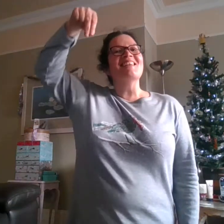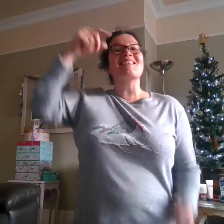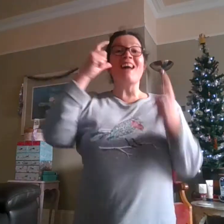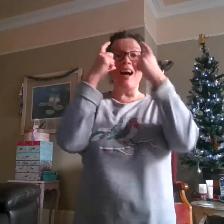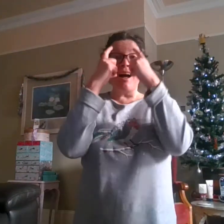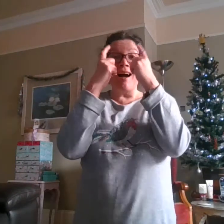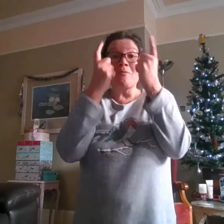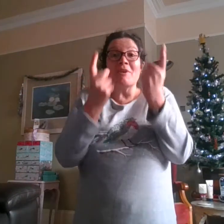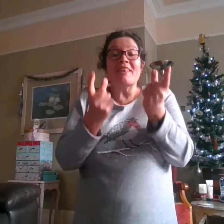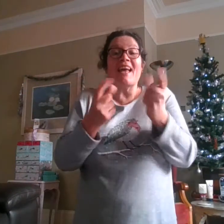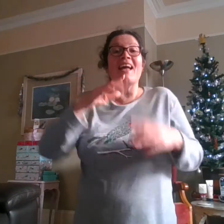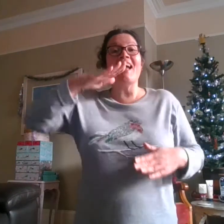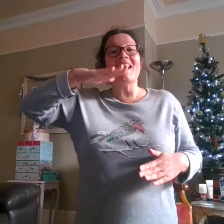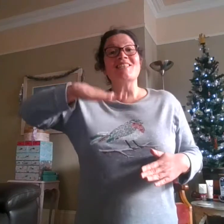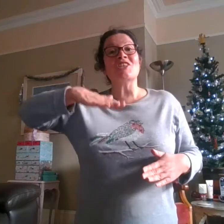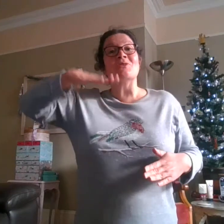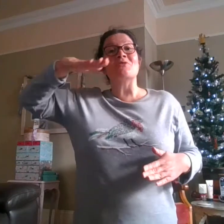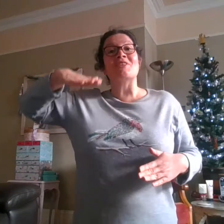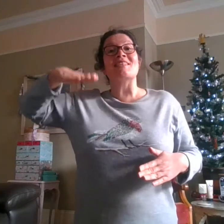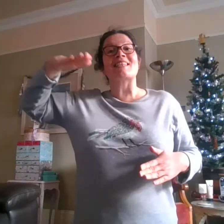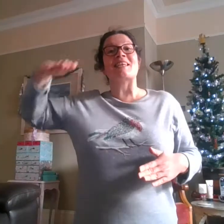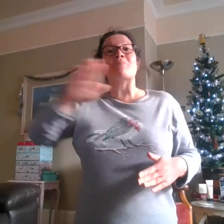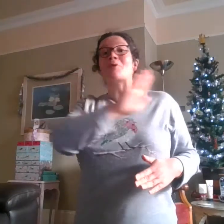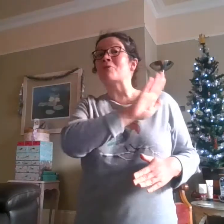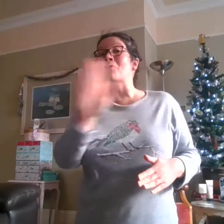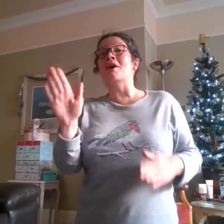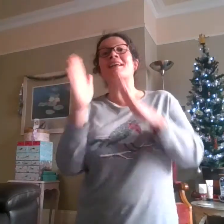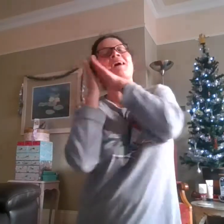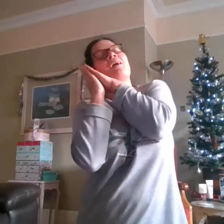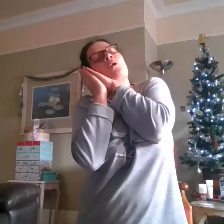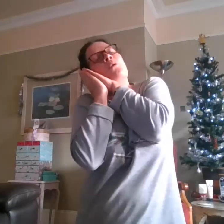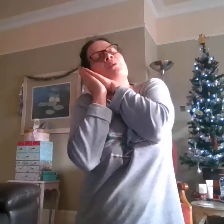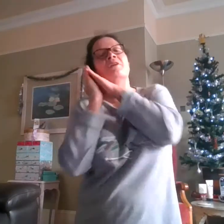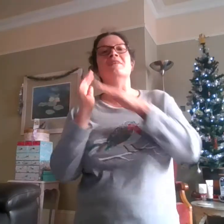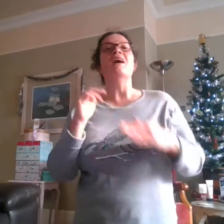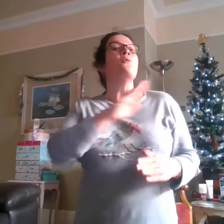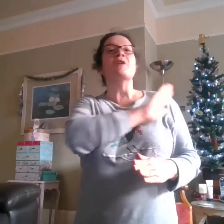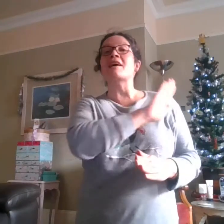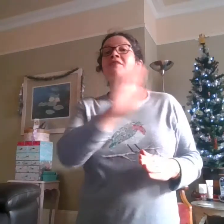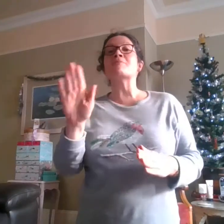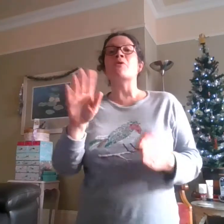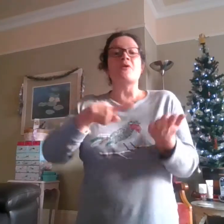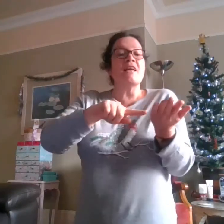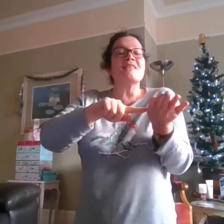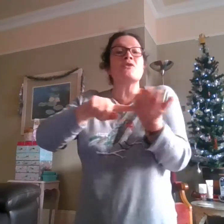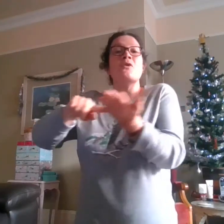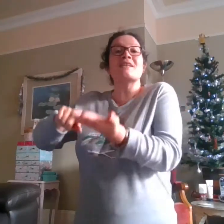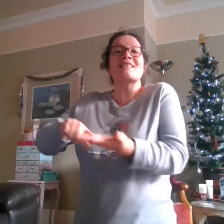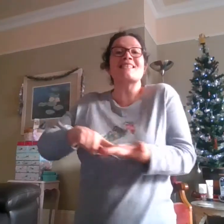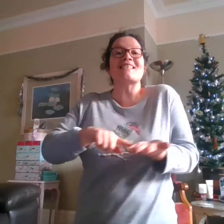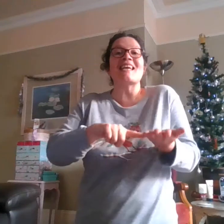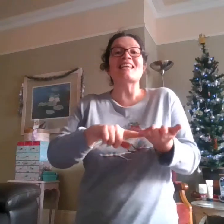Stockings are hung with care as children sleep with one eye open. Well, now there's more than toys at stake, as